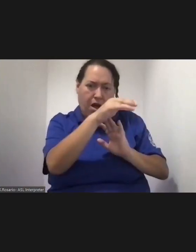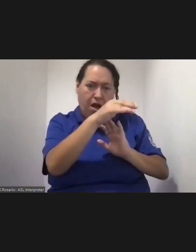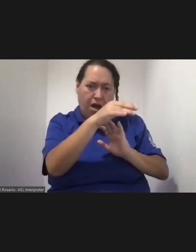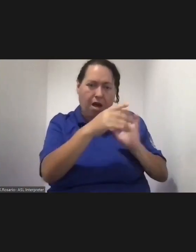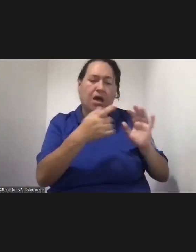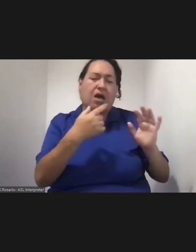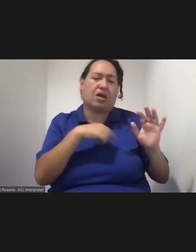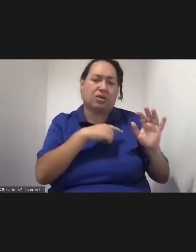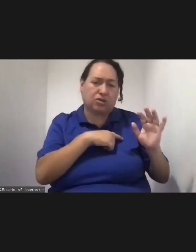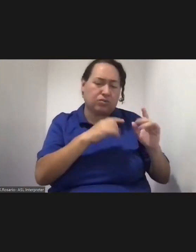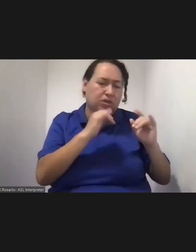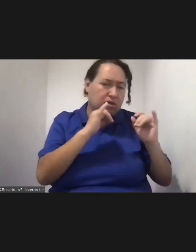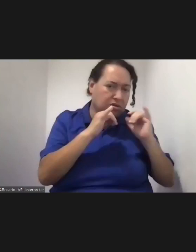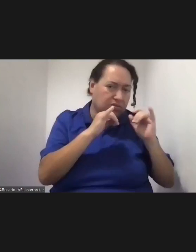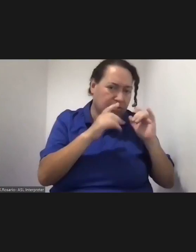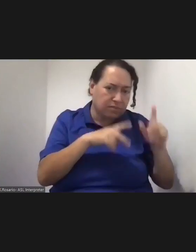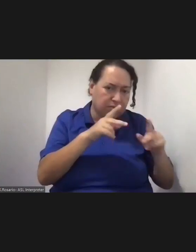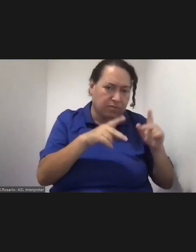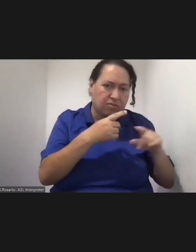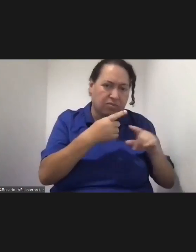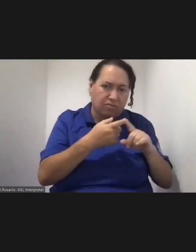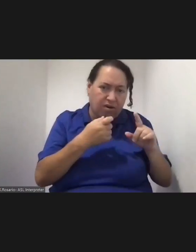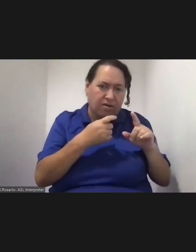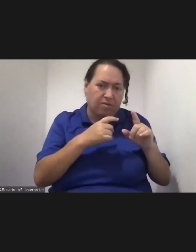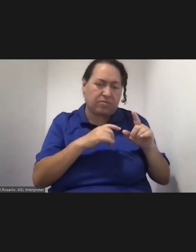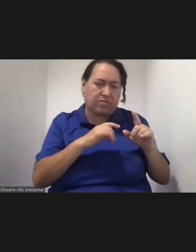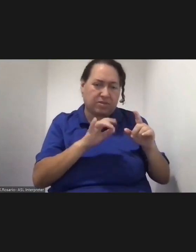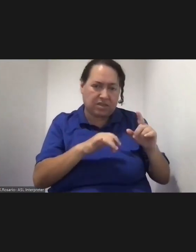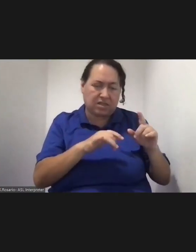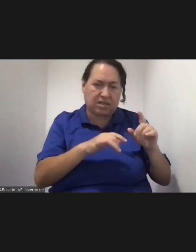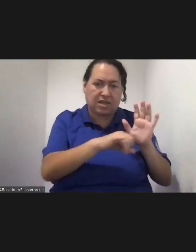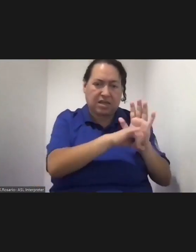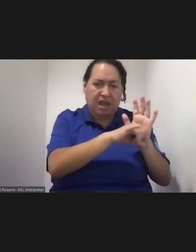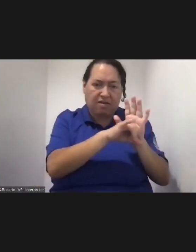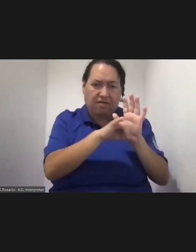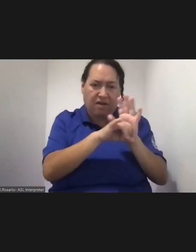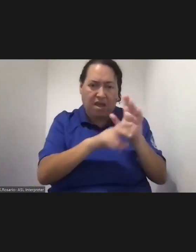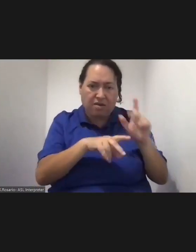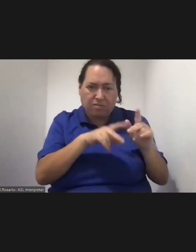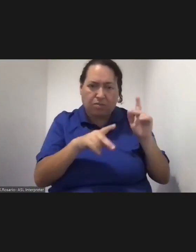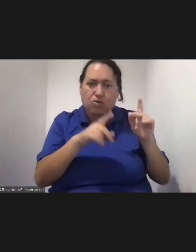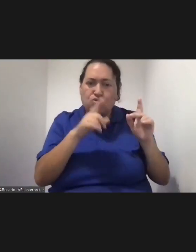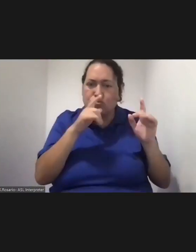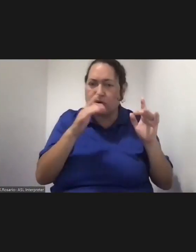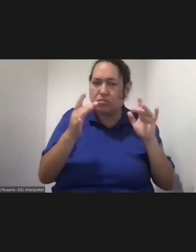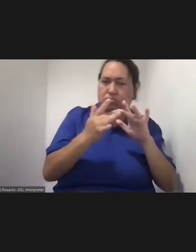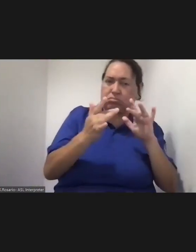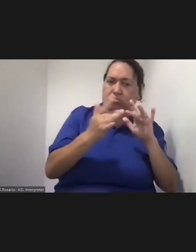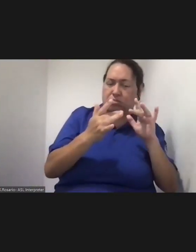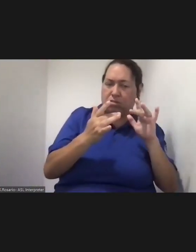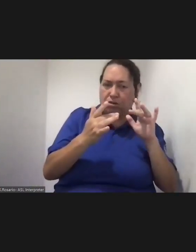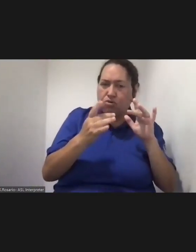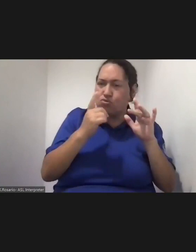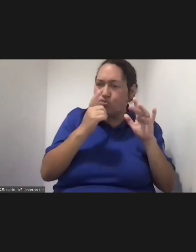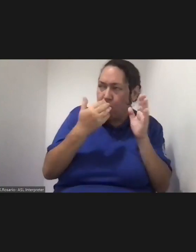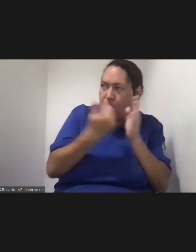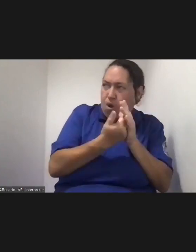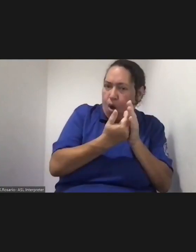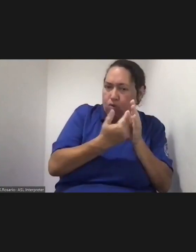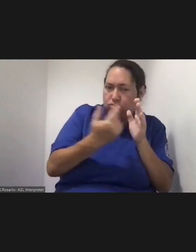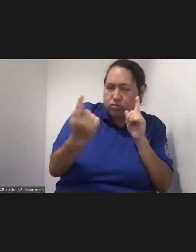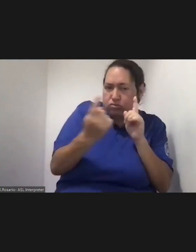interviewing individuals who test positive, we identify people who are their close contacts. We quarantine them. And during the period